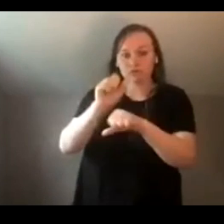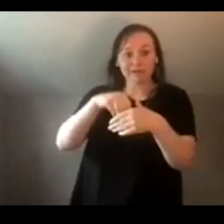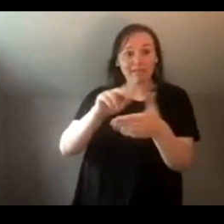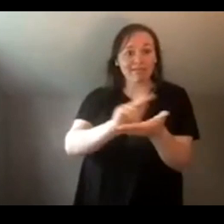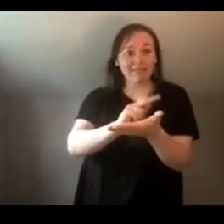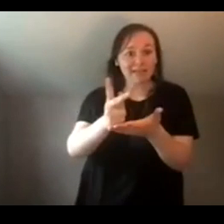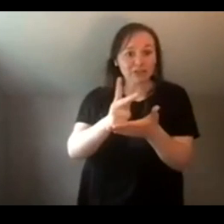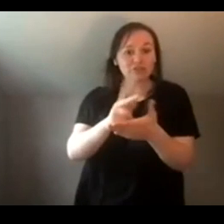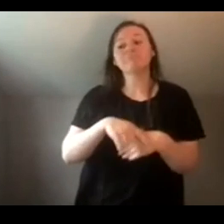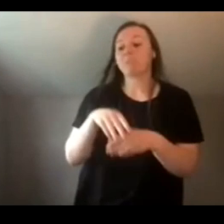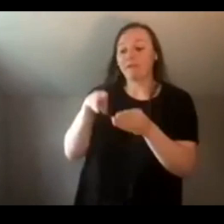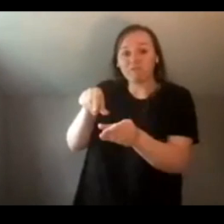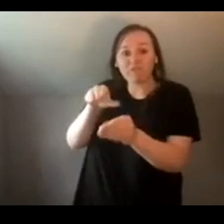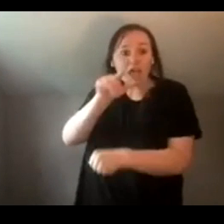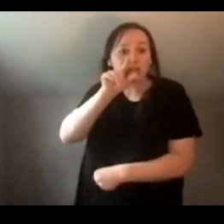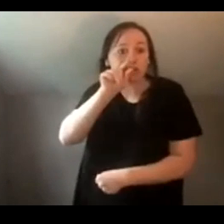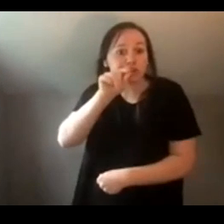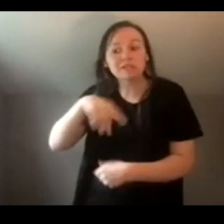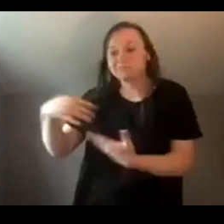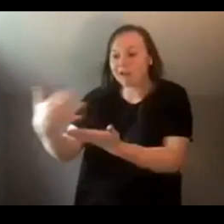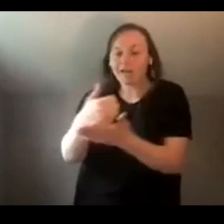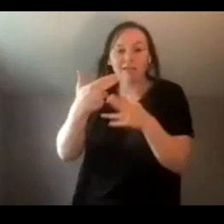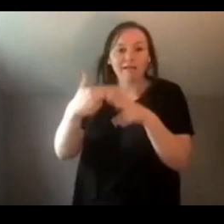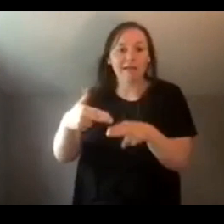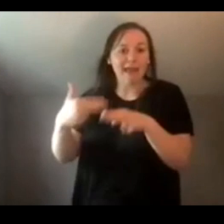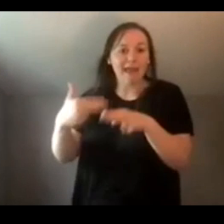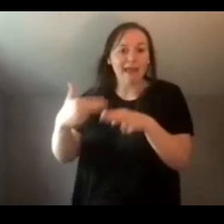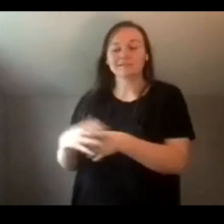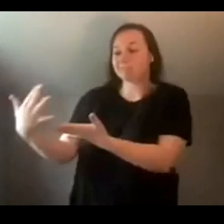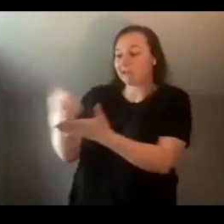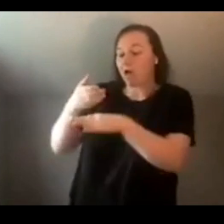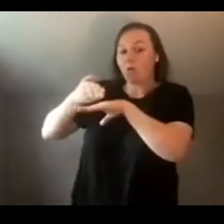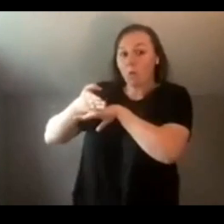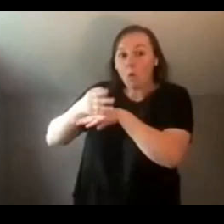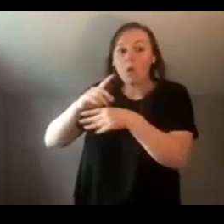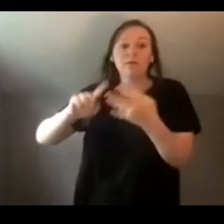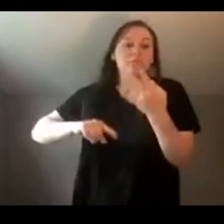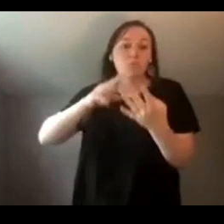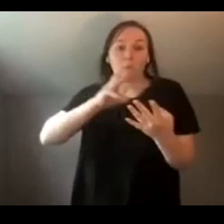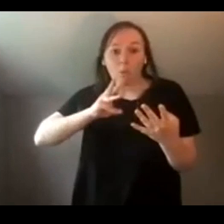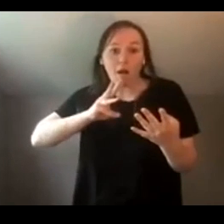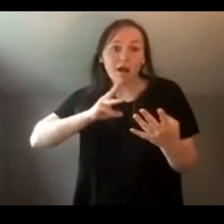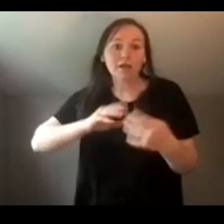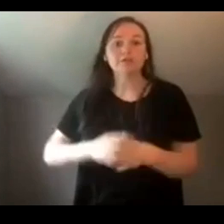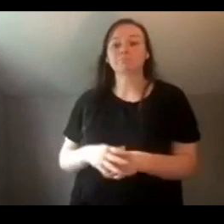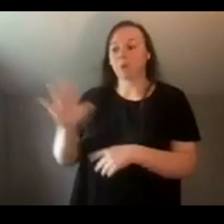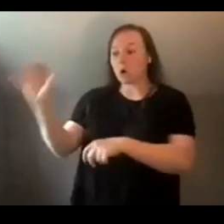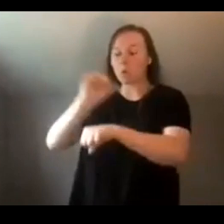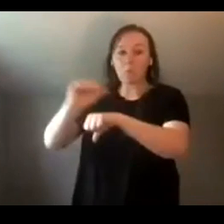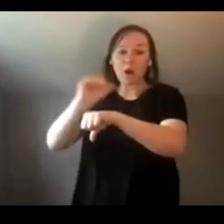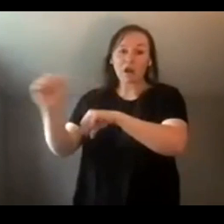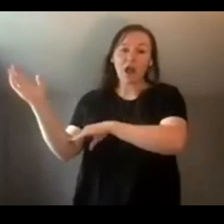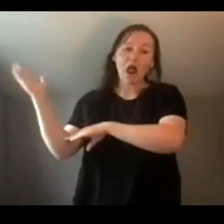fed the chickens, gathered eggs, fetched wood and water. Her work days were